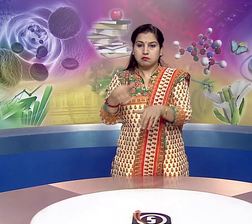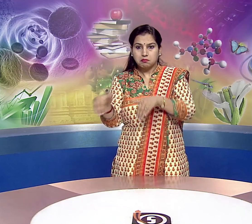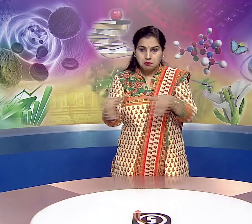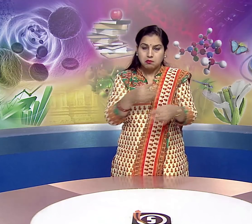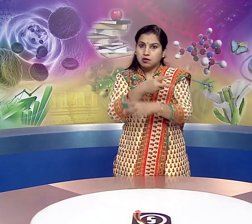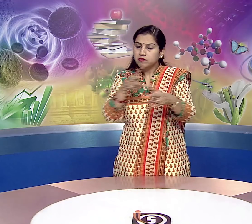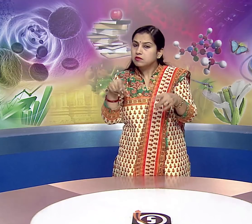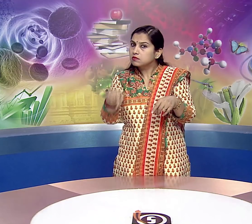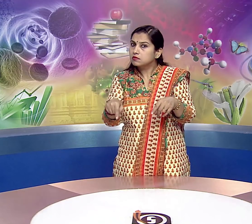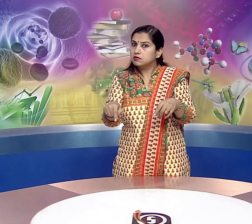does not really